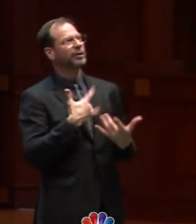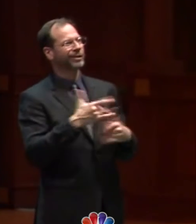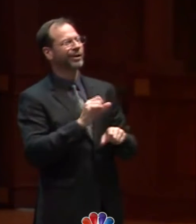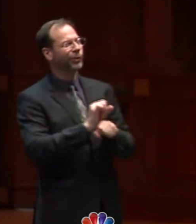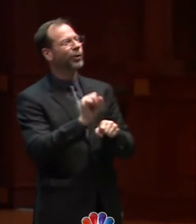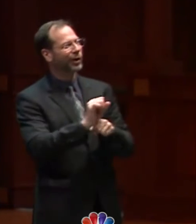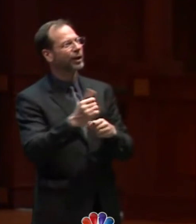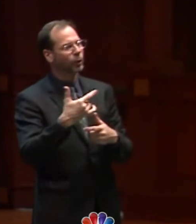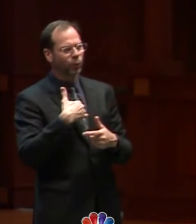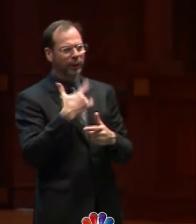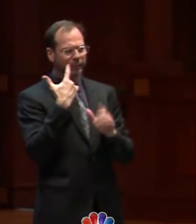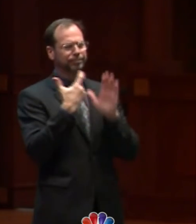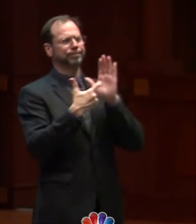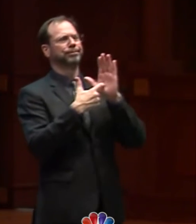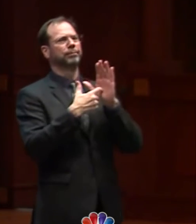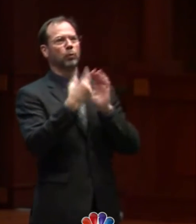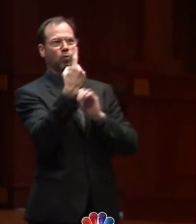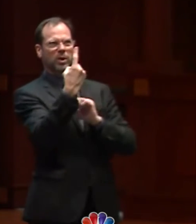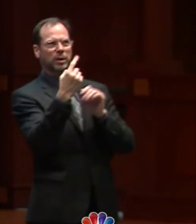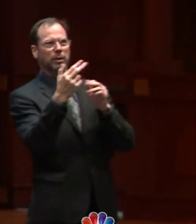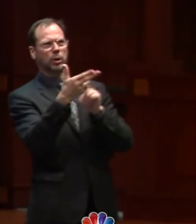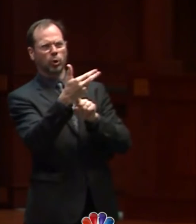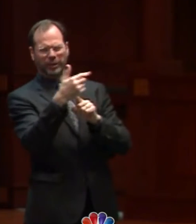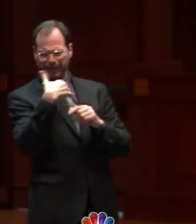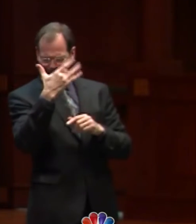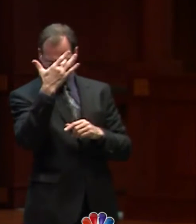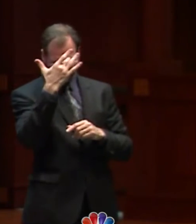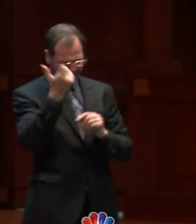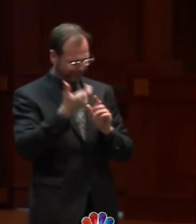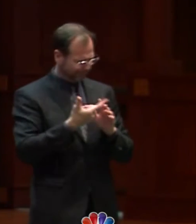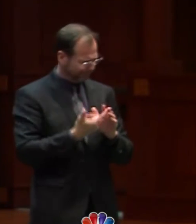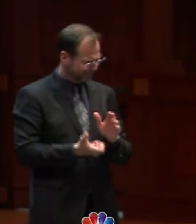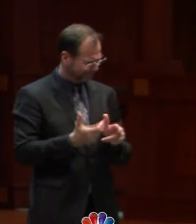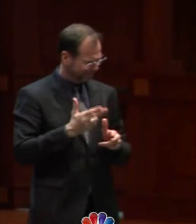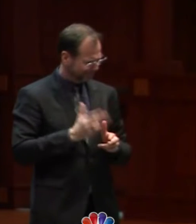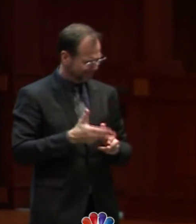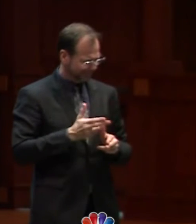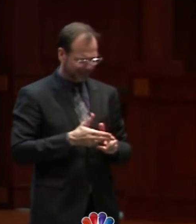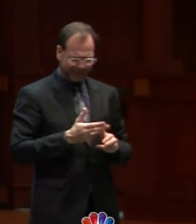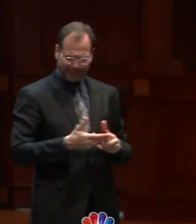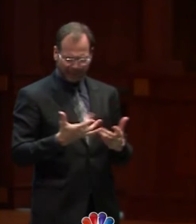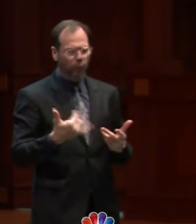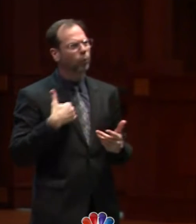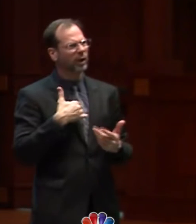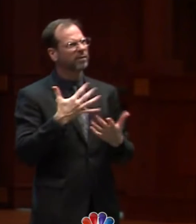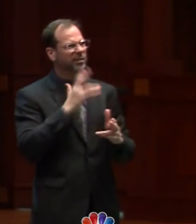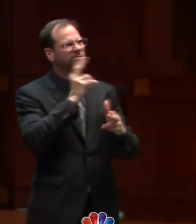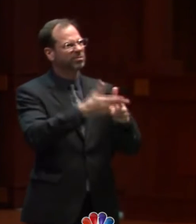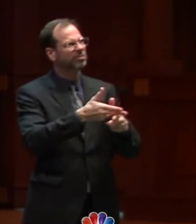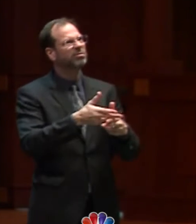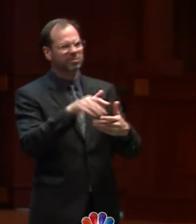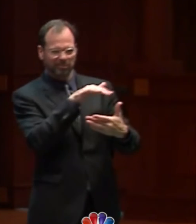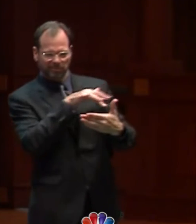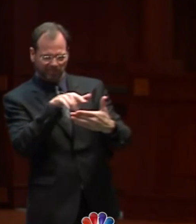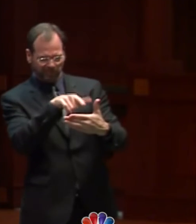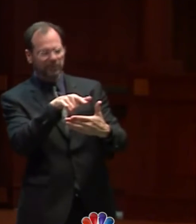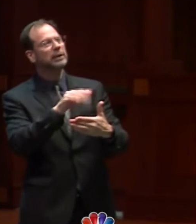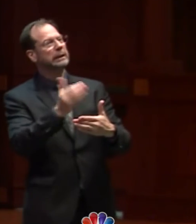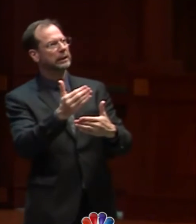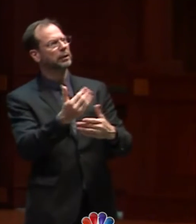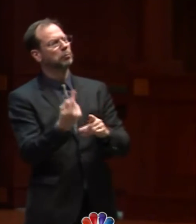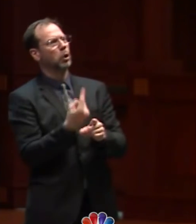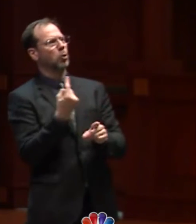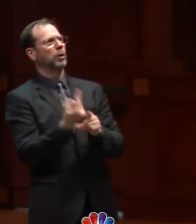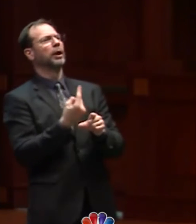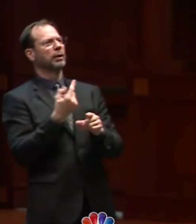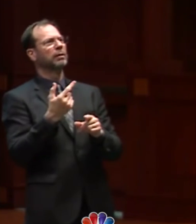We've identified a hotel. I wish I could remember the name of it, but I can't. But it's actually been identified and reviewed and is considered to be suitable